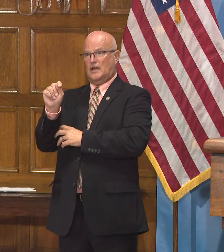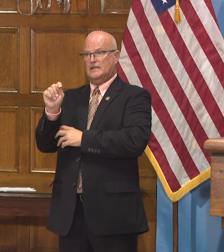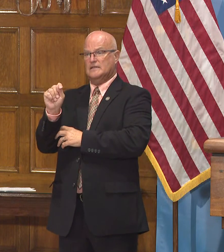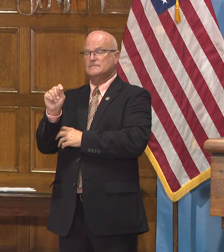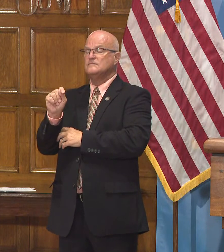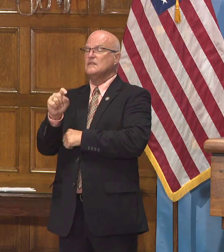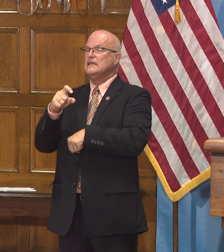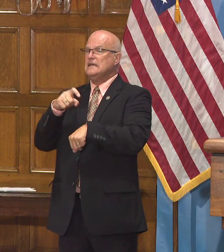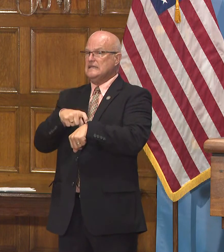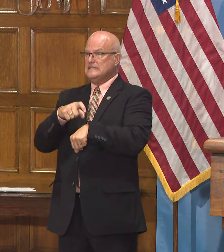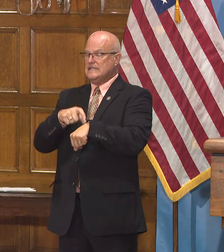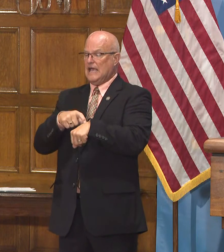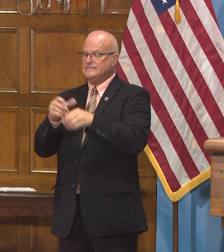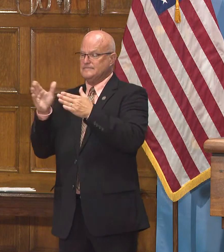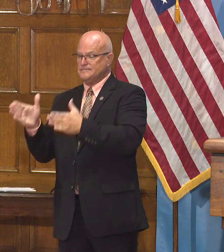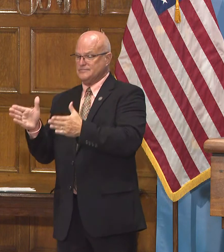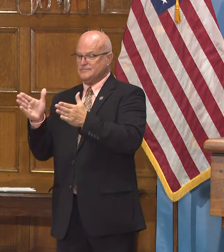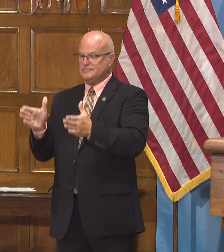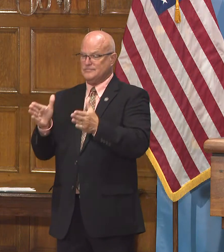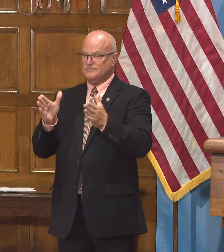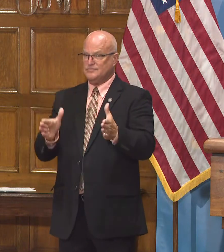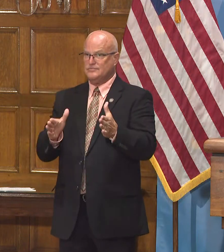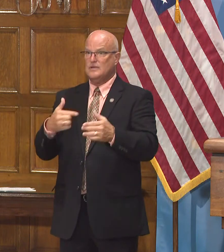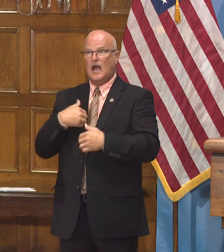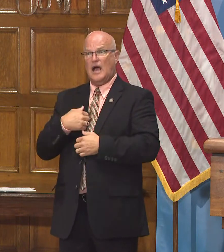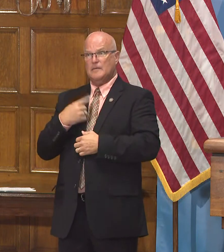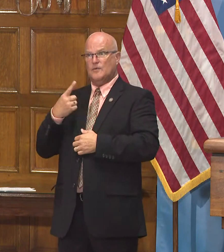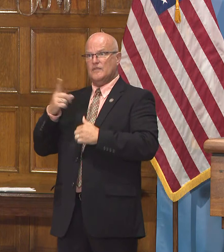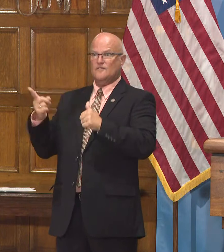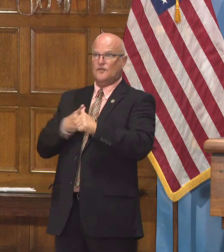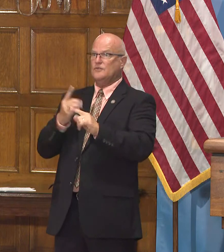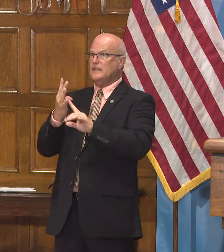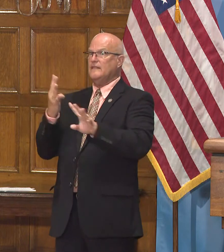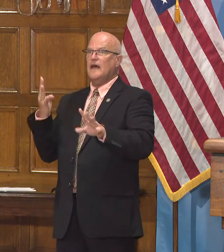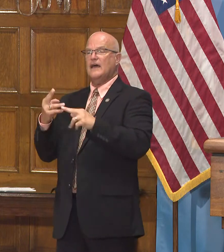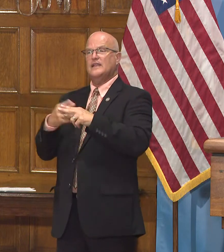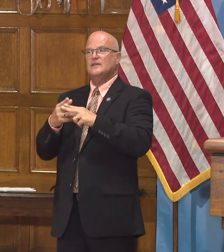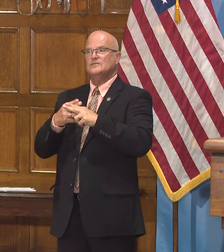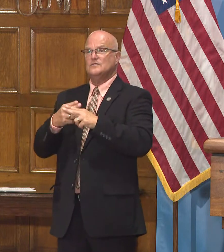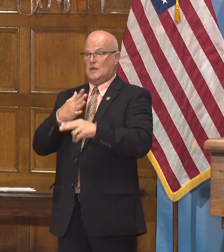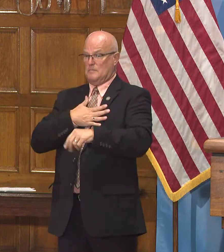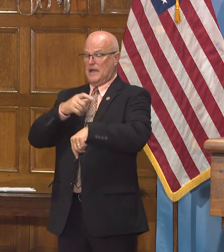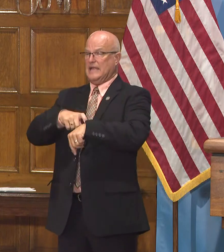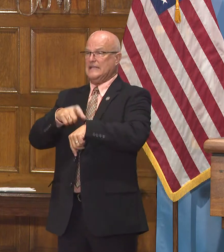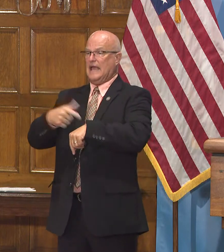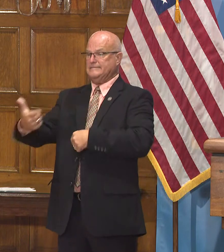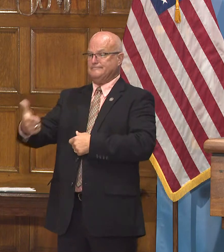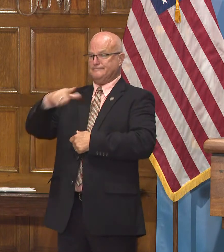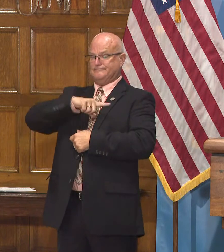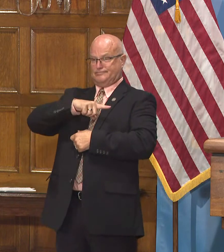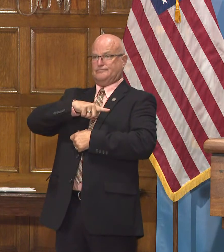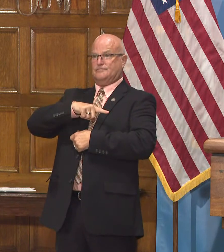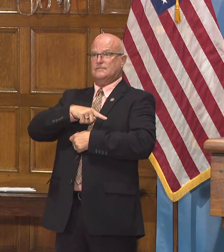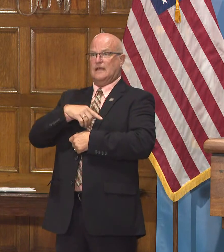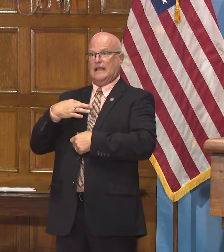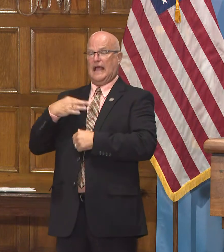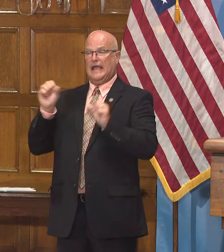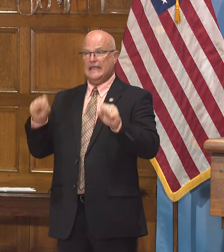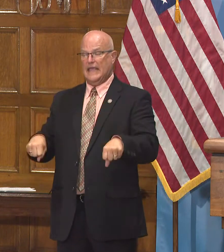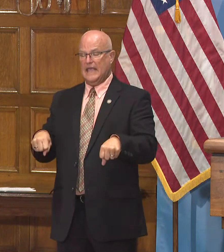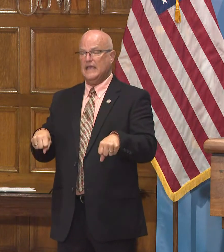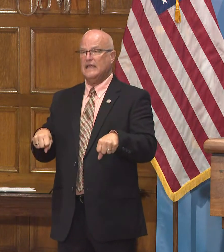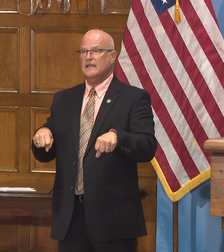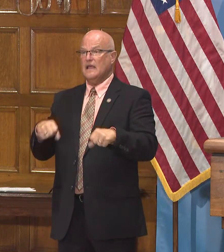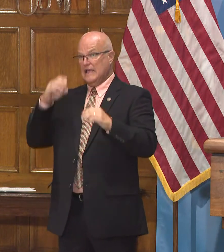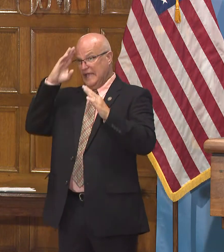time sequence. For example, I'll be one of the first in line as soon as my time period makes me eligible,